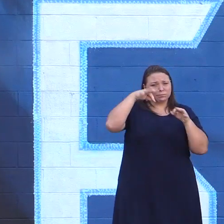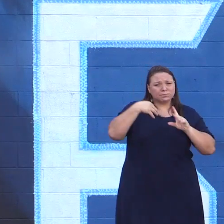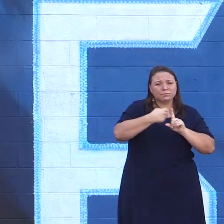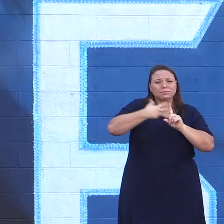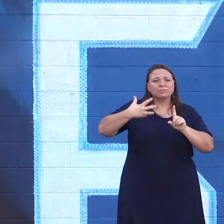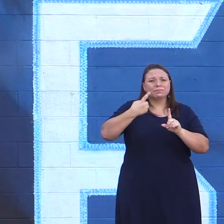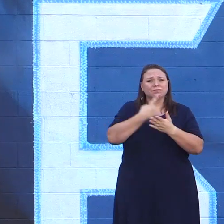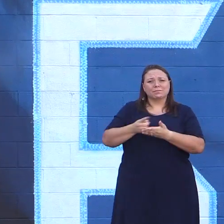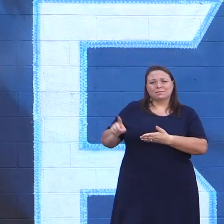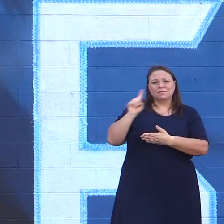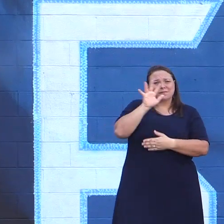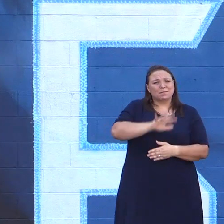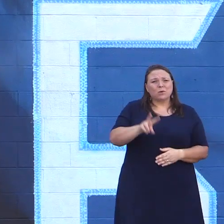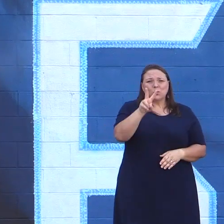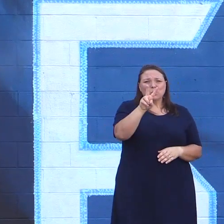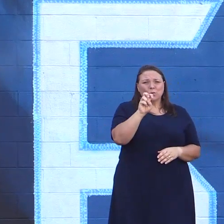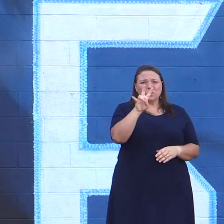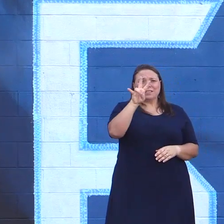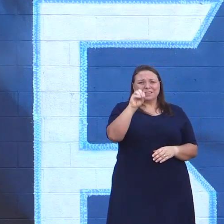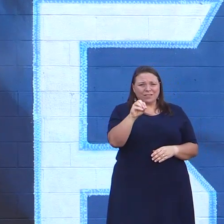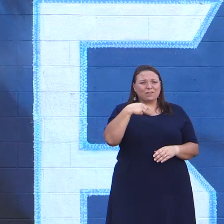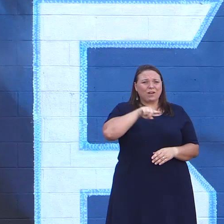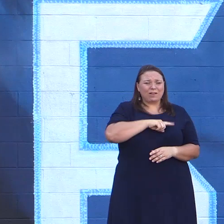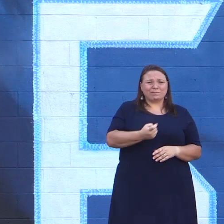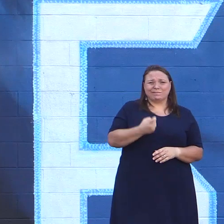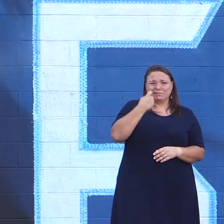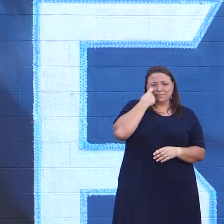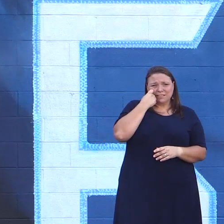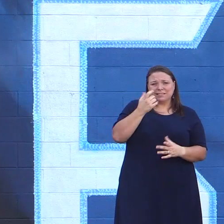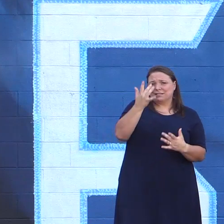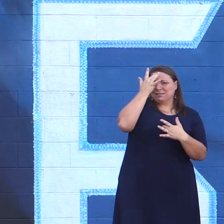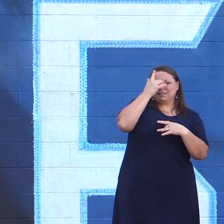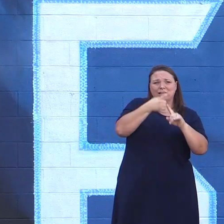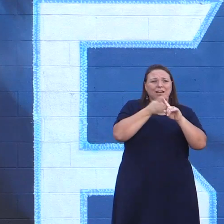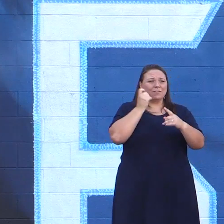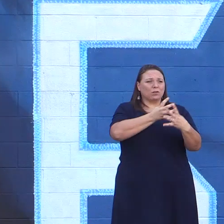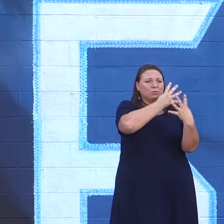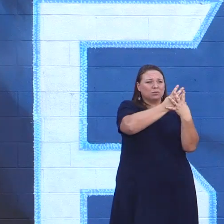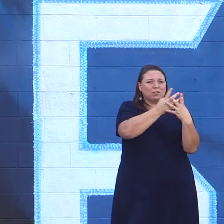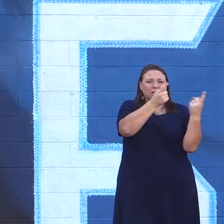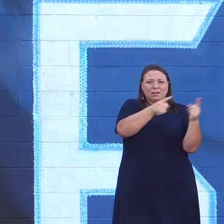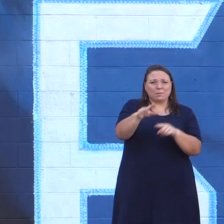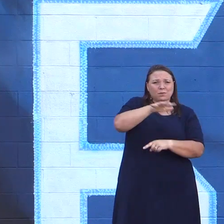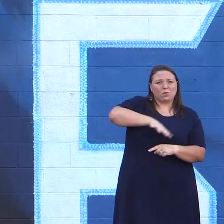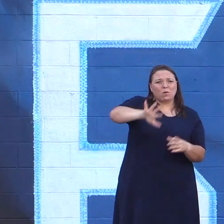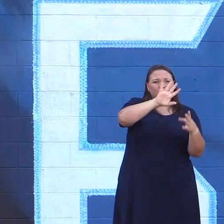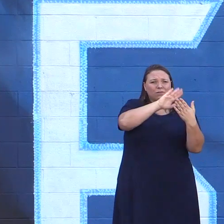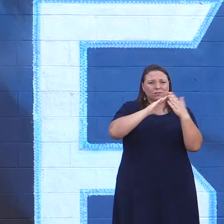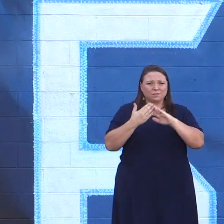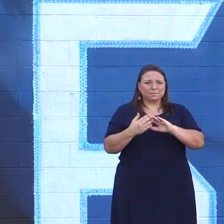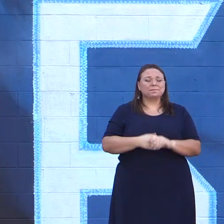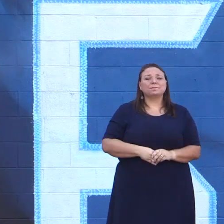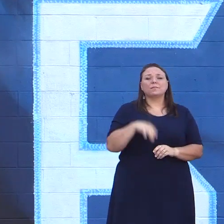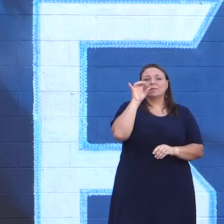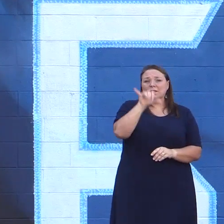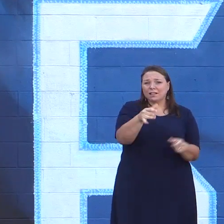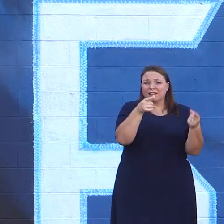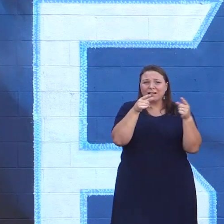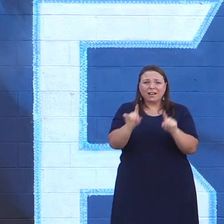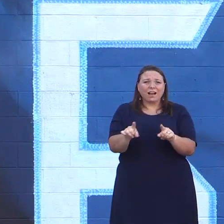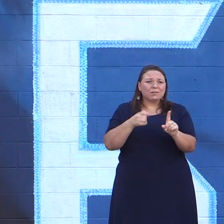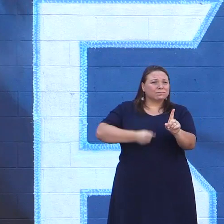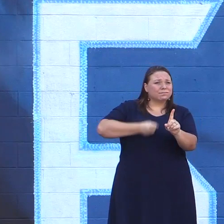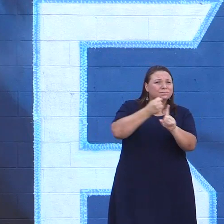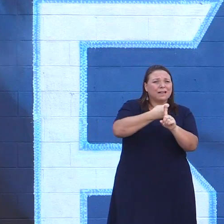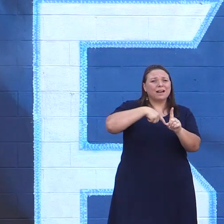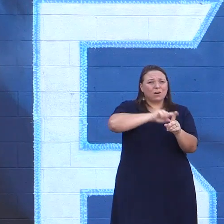week, around 270 of our recent cases have come from correctional facilities in our city. These cases do impact